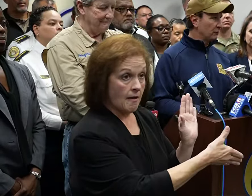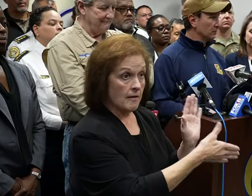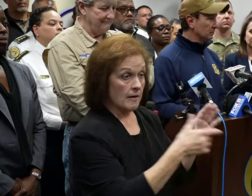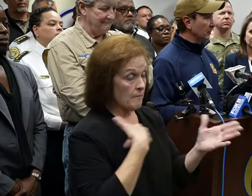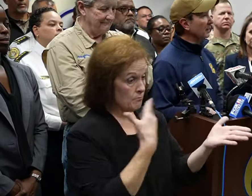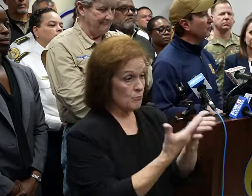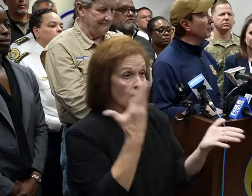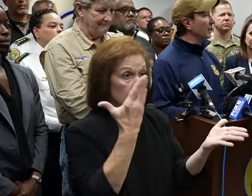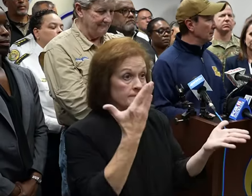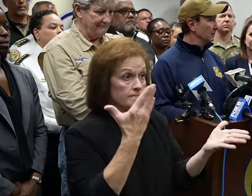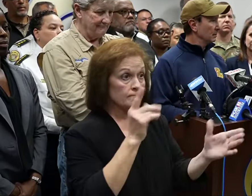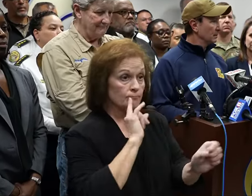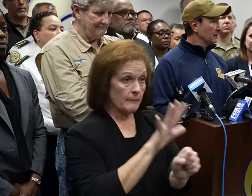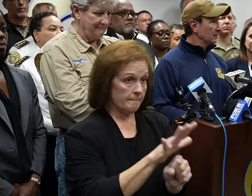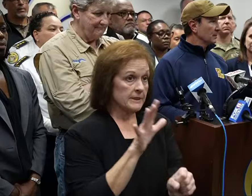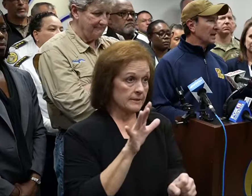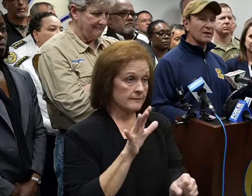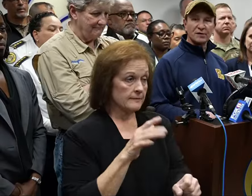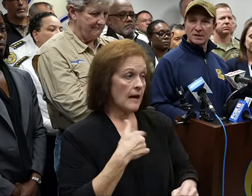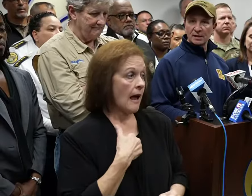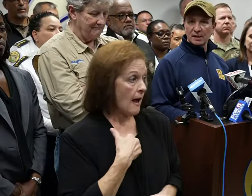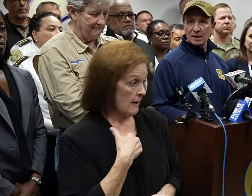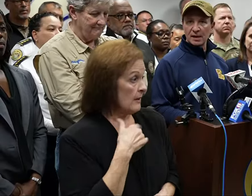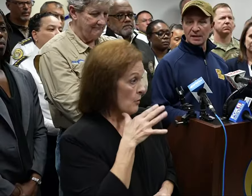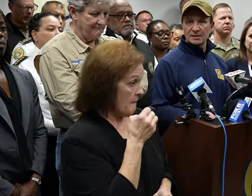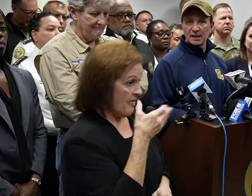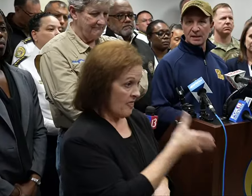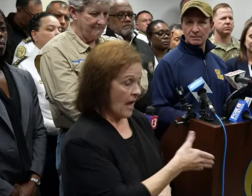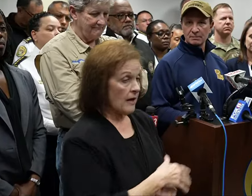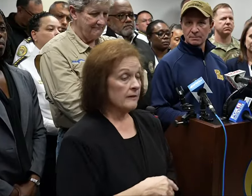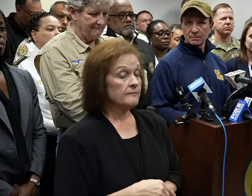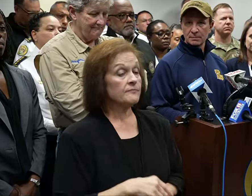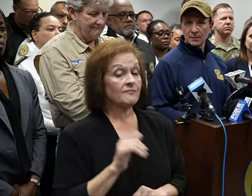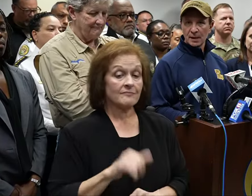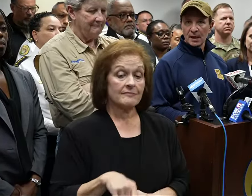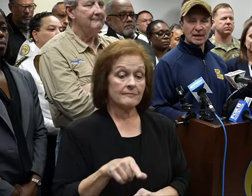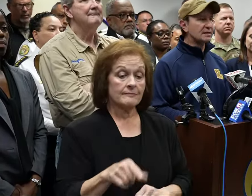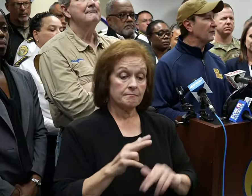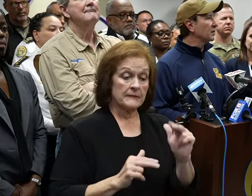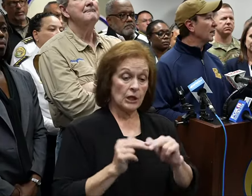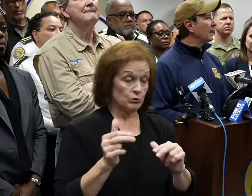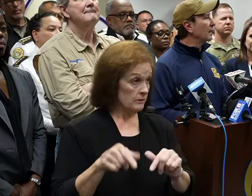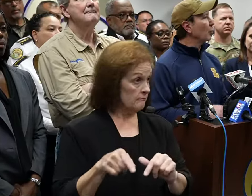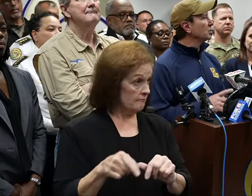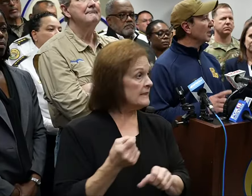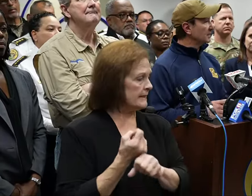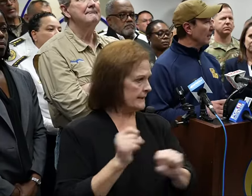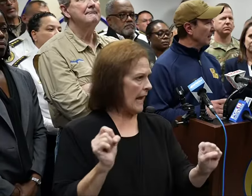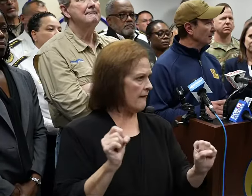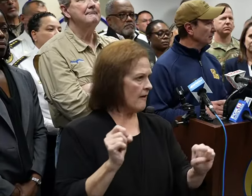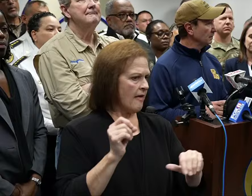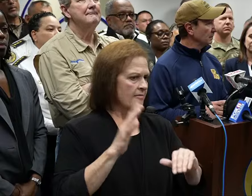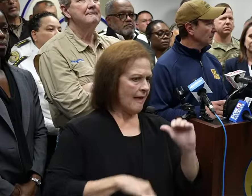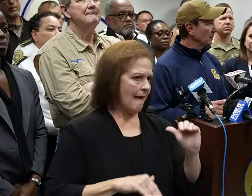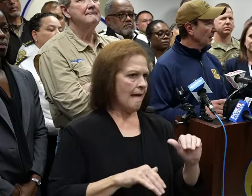proof, believe you me, that that facility in this city is safer today than it was